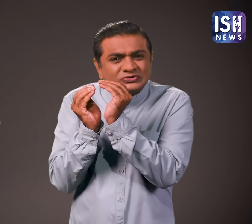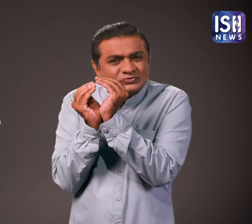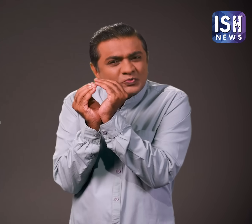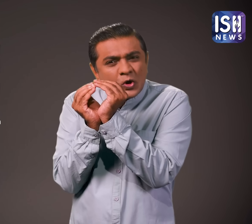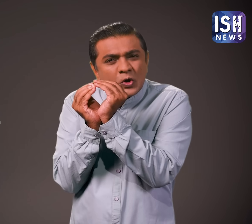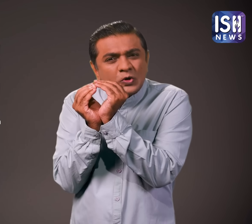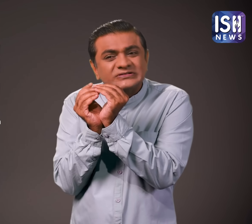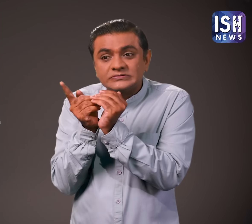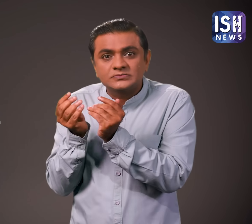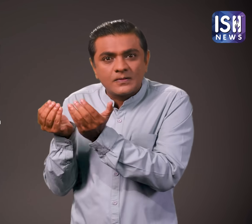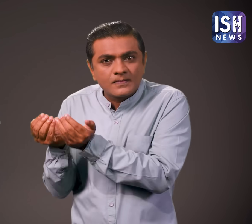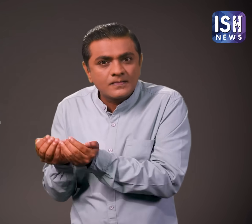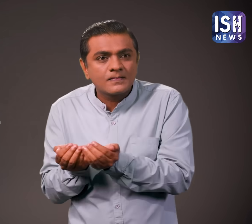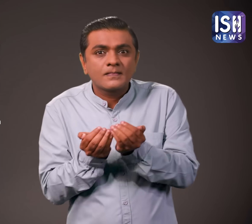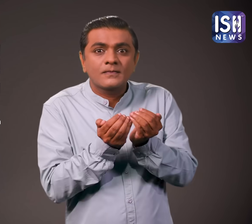became pregnant and delivered a healthy lamb.